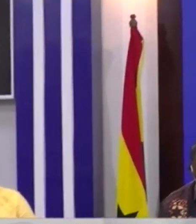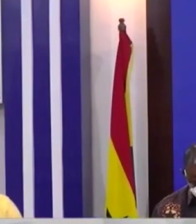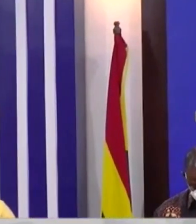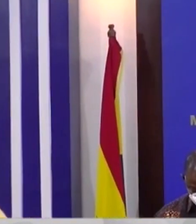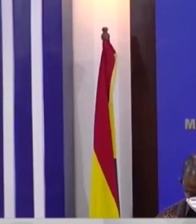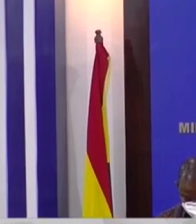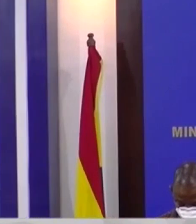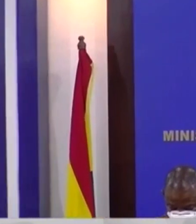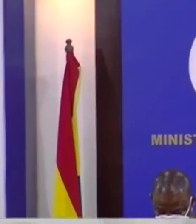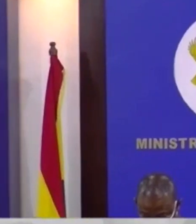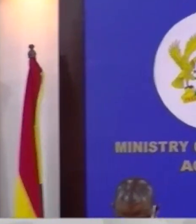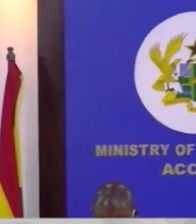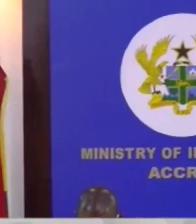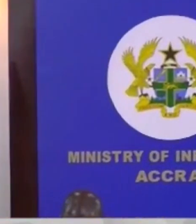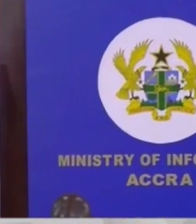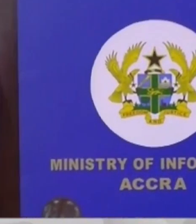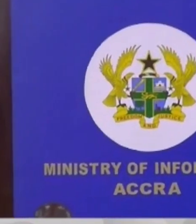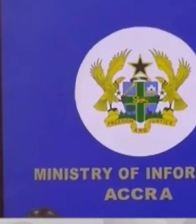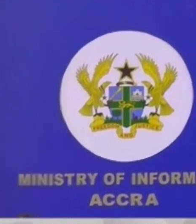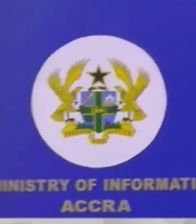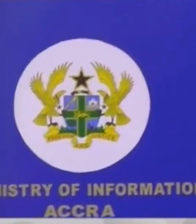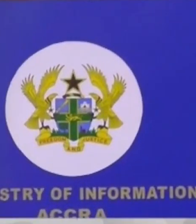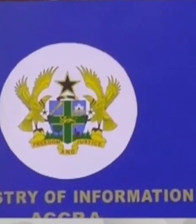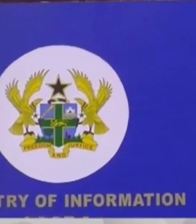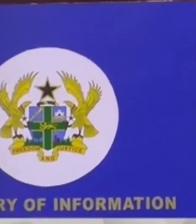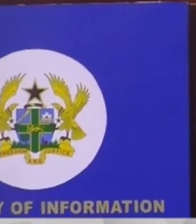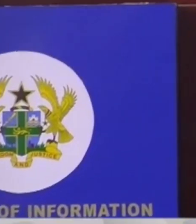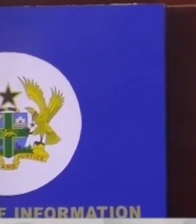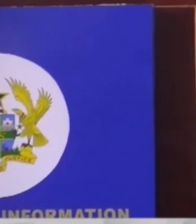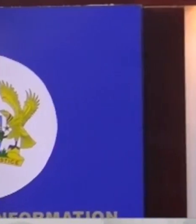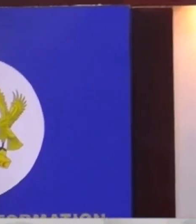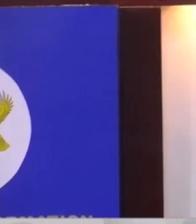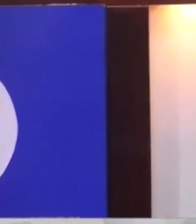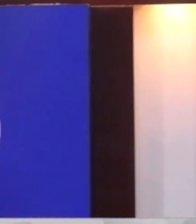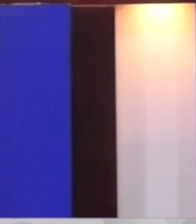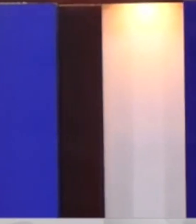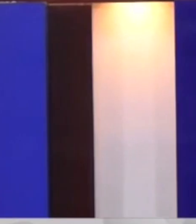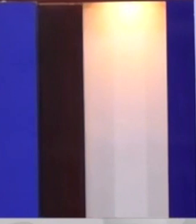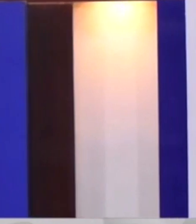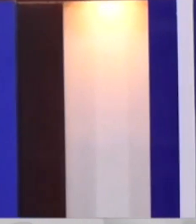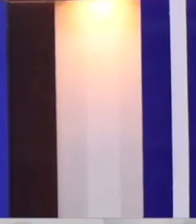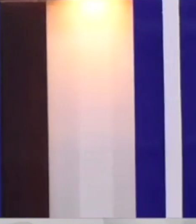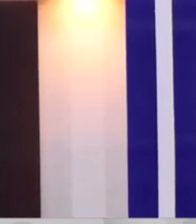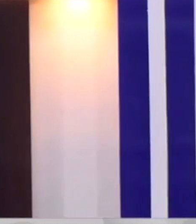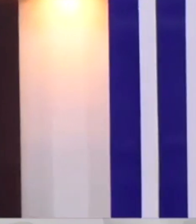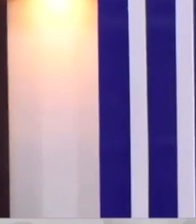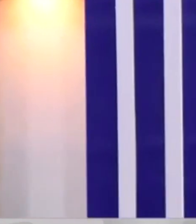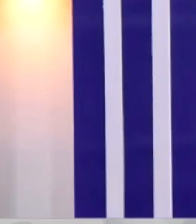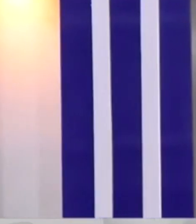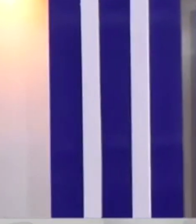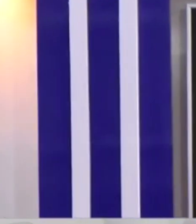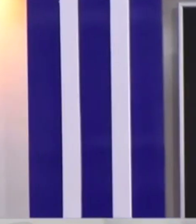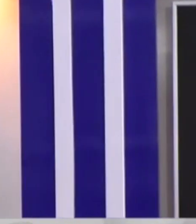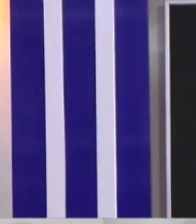the Gas Central Municipal, you have also Adenta area also showing some signs that these are areas where